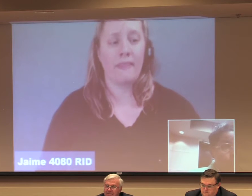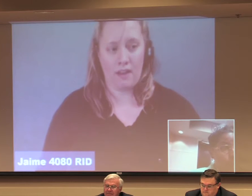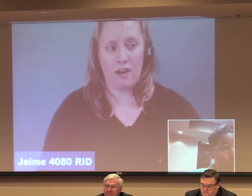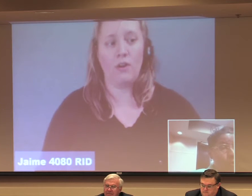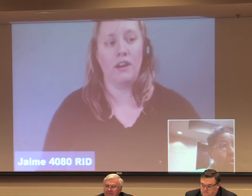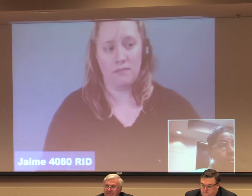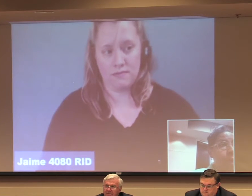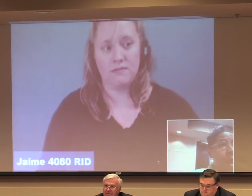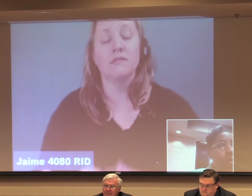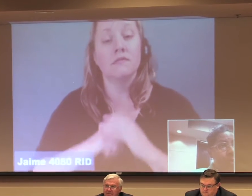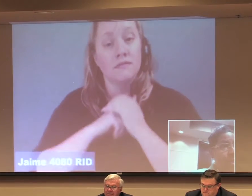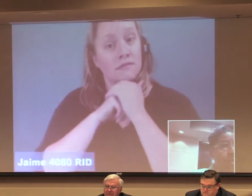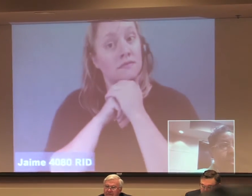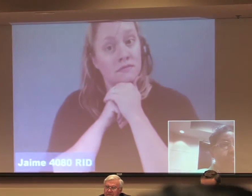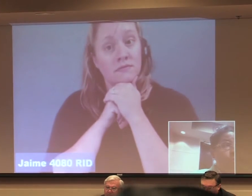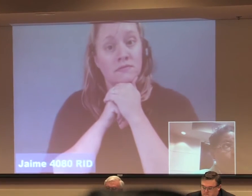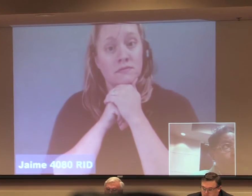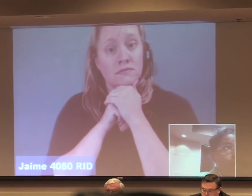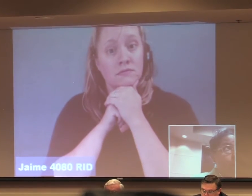Okay.